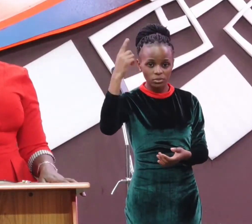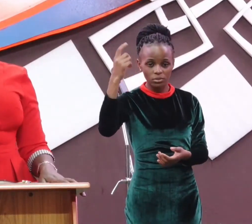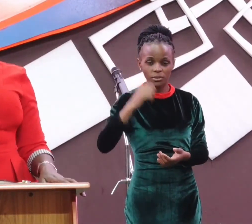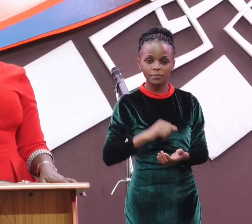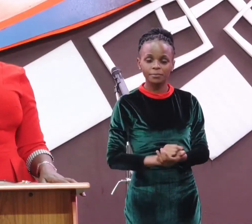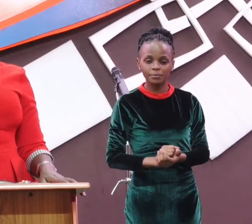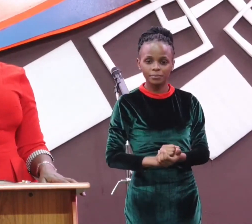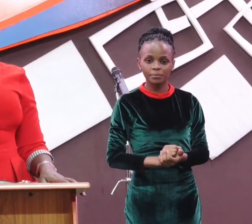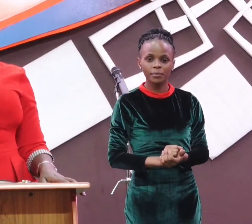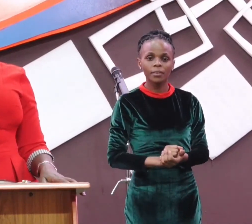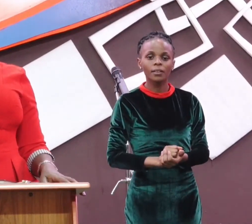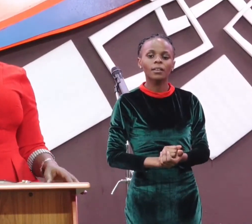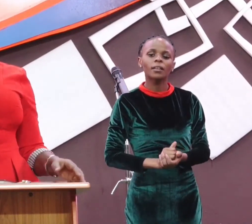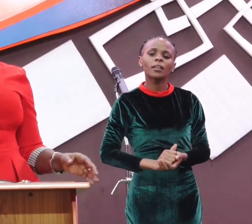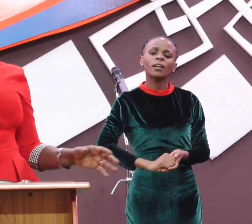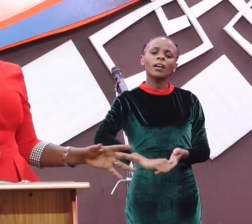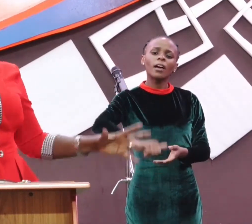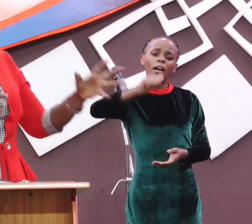SSERUMAGA remembers the dream.